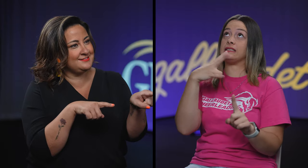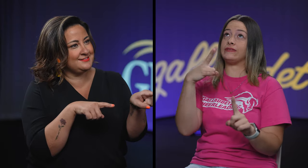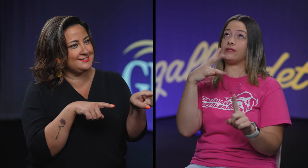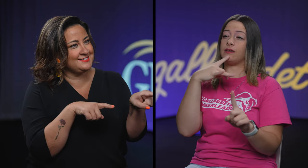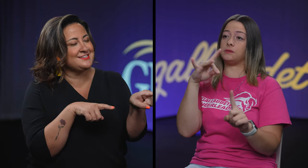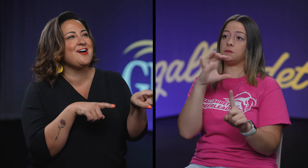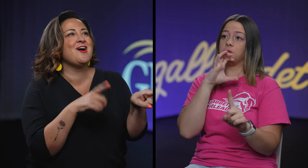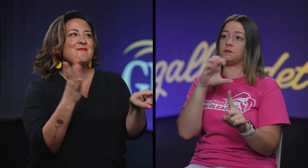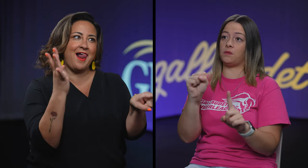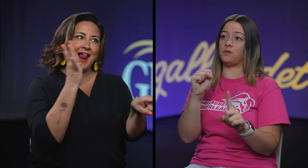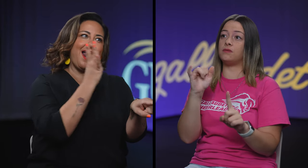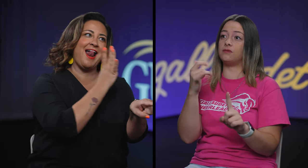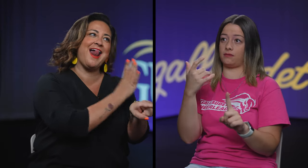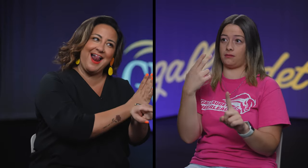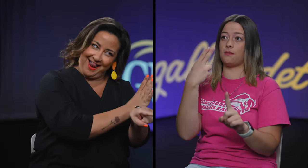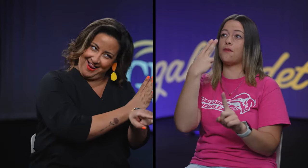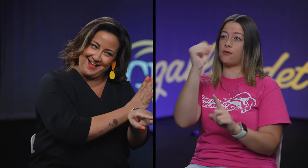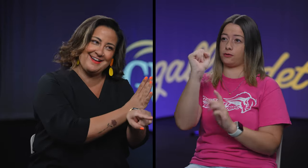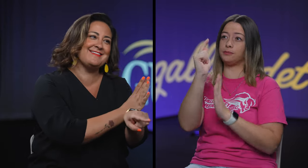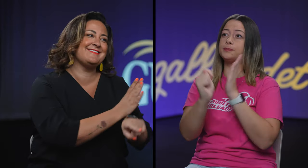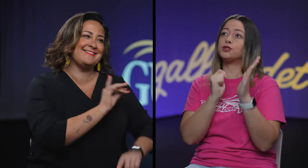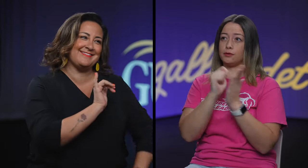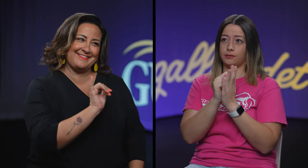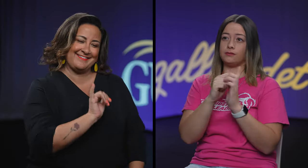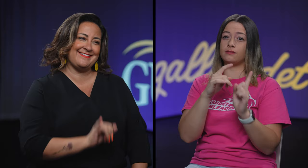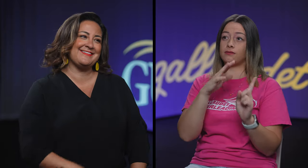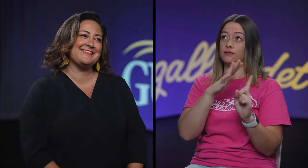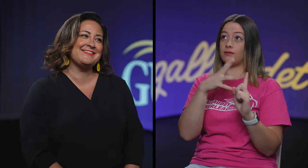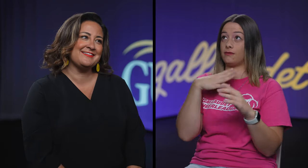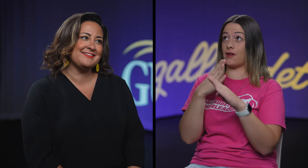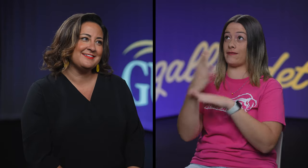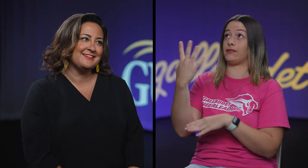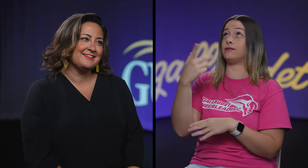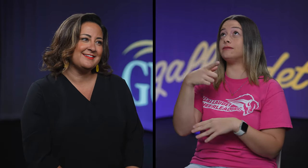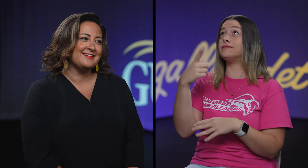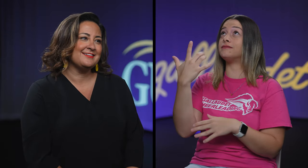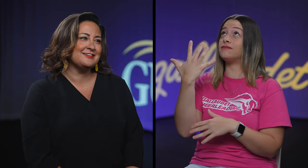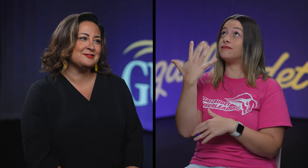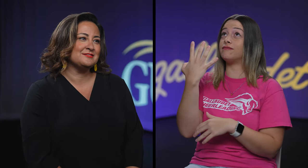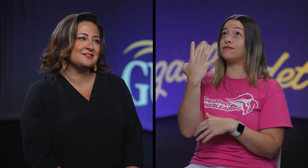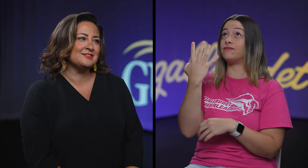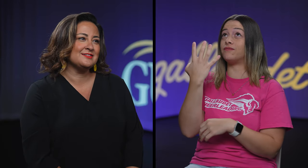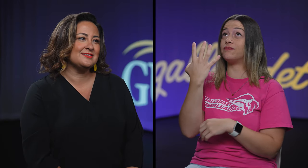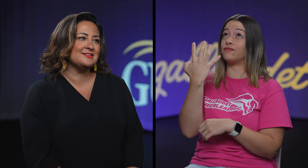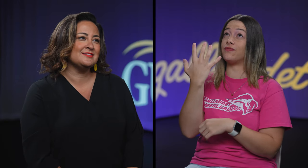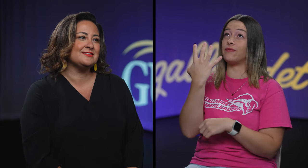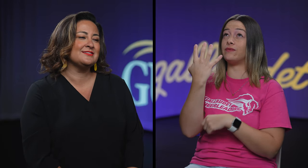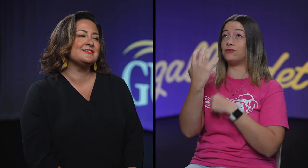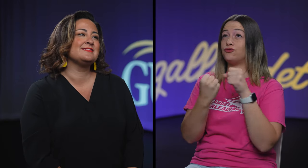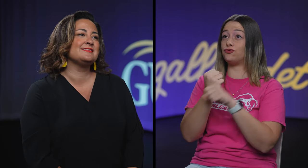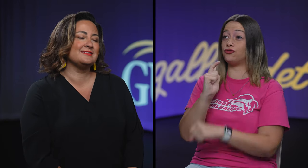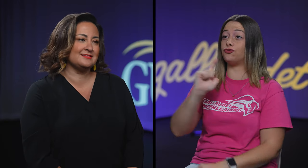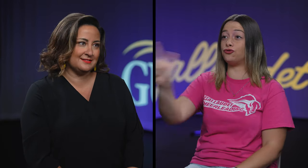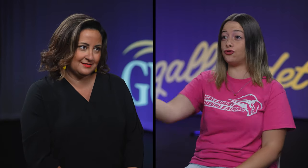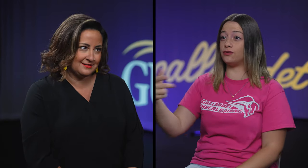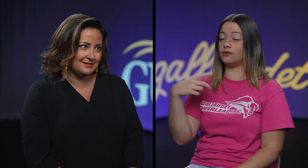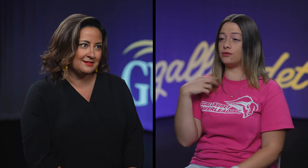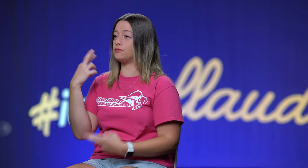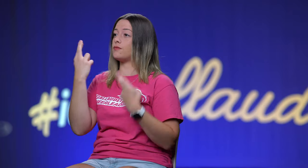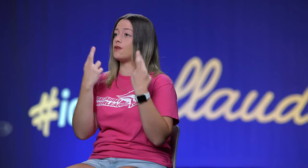or 18. So it was a while before that point in time. Yes, it was in high school. This was after 4 or 5 years when I realized